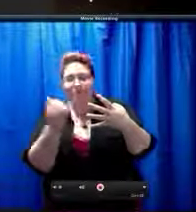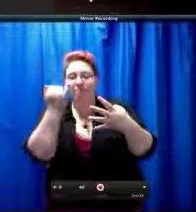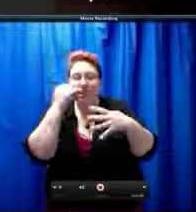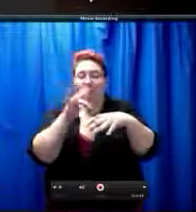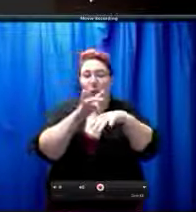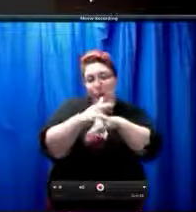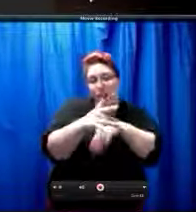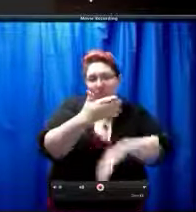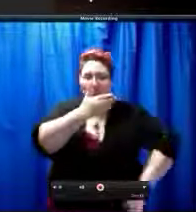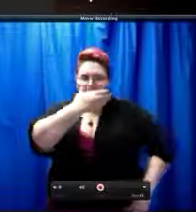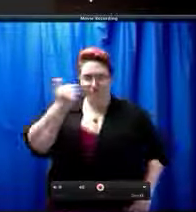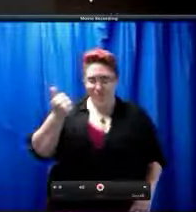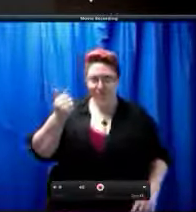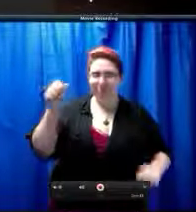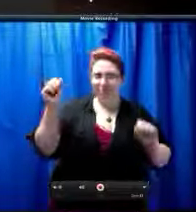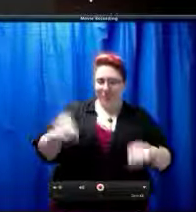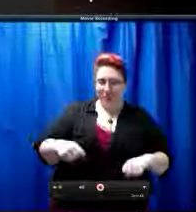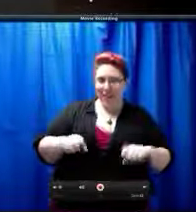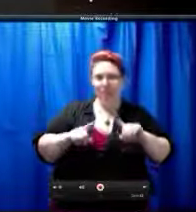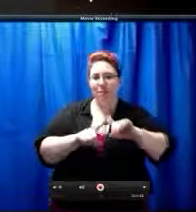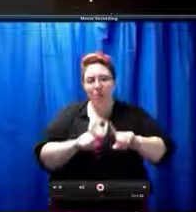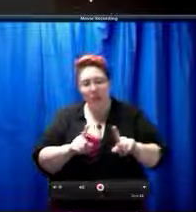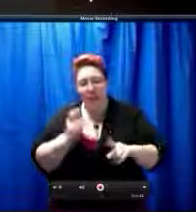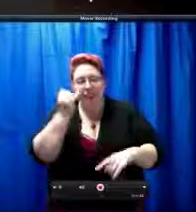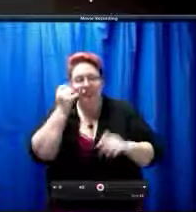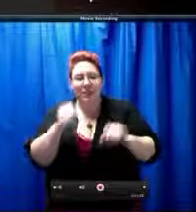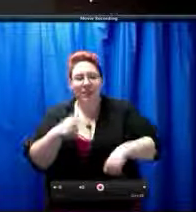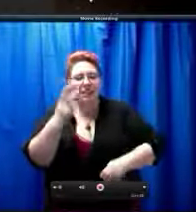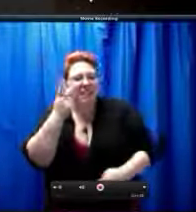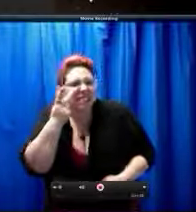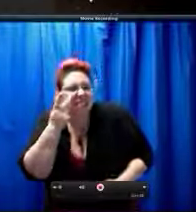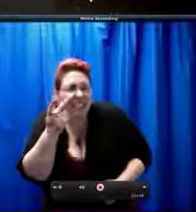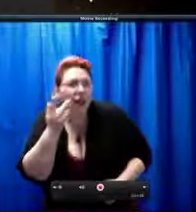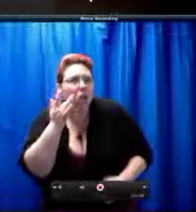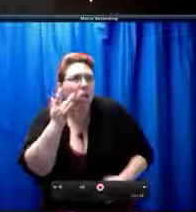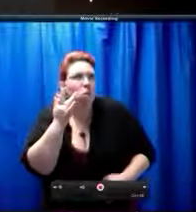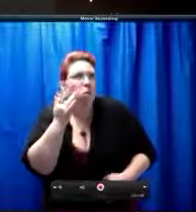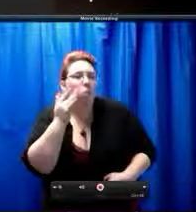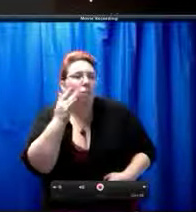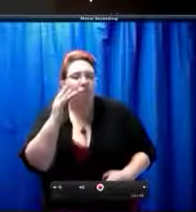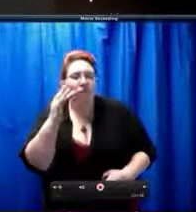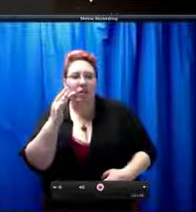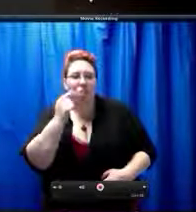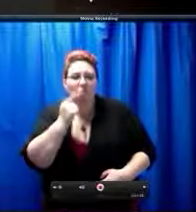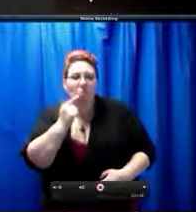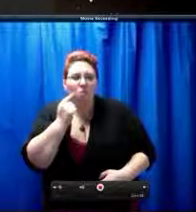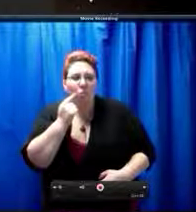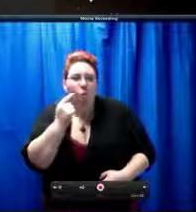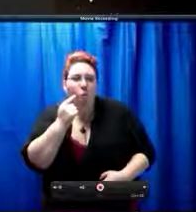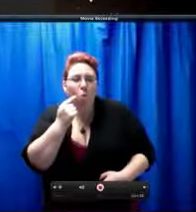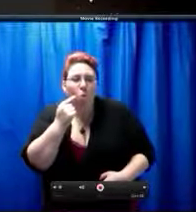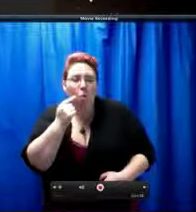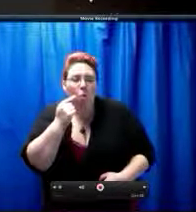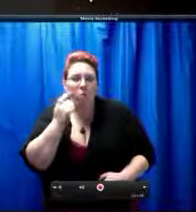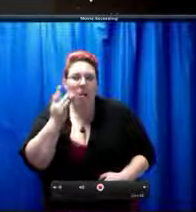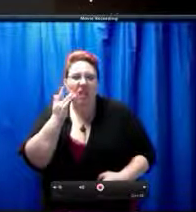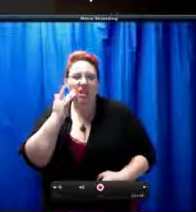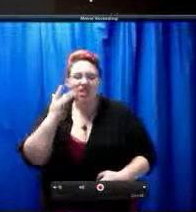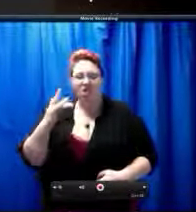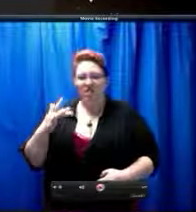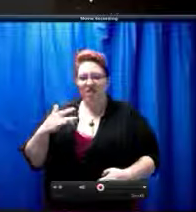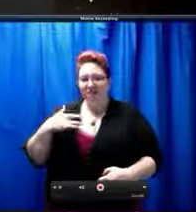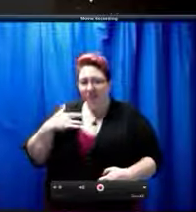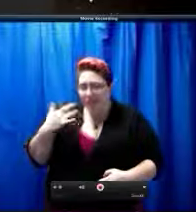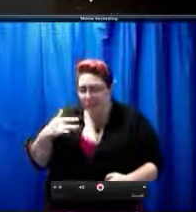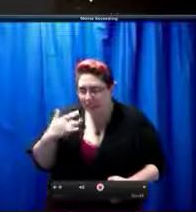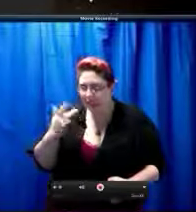if we wait until we can feel something or see something, you know, people think that they can look or feel, or I don't feel bad. Just because you don't feel anything doesn't mean that